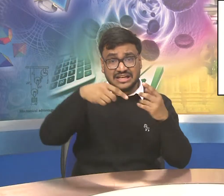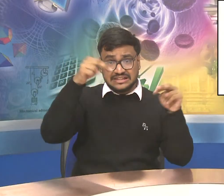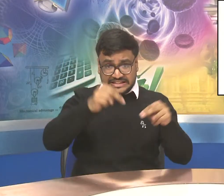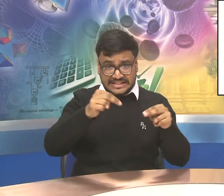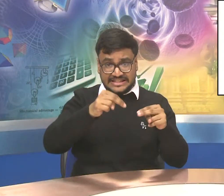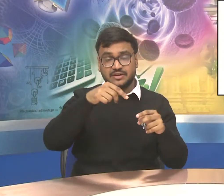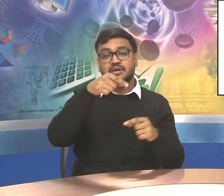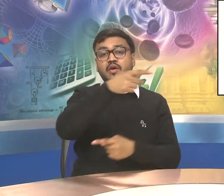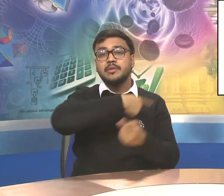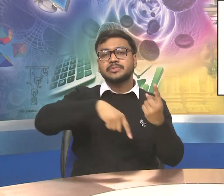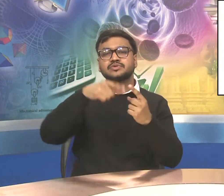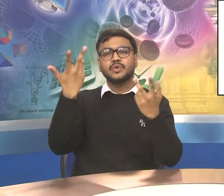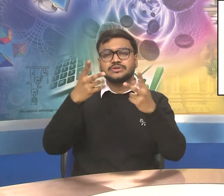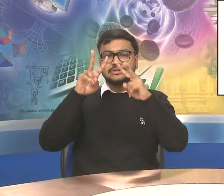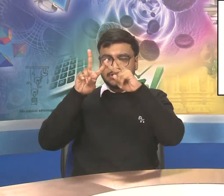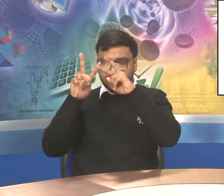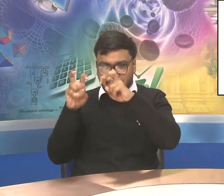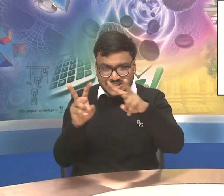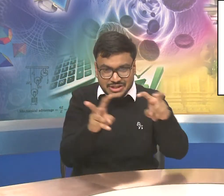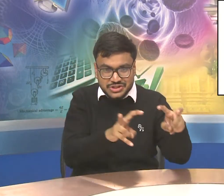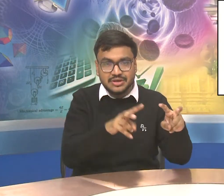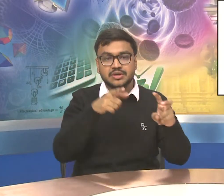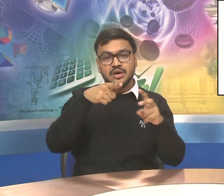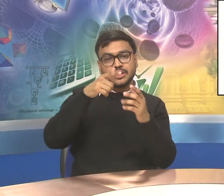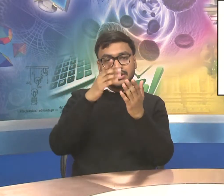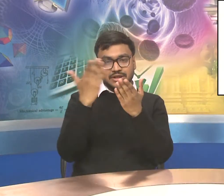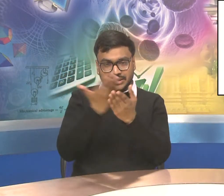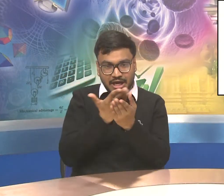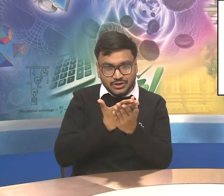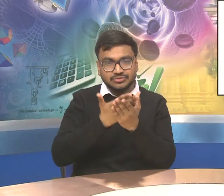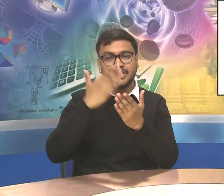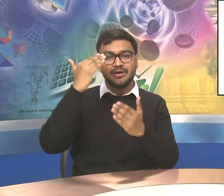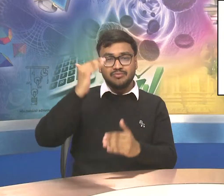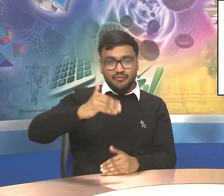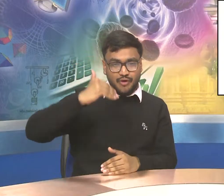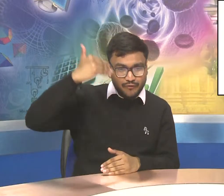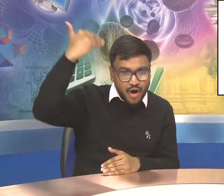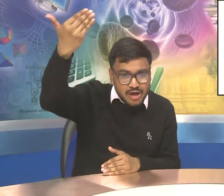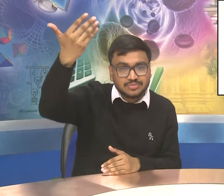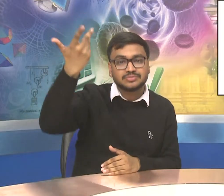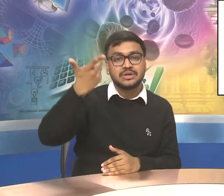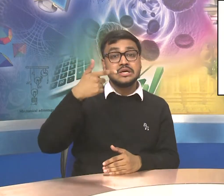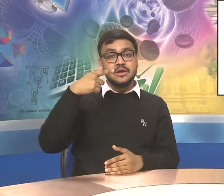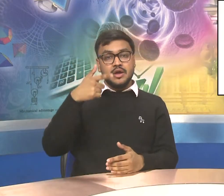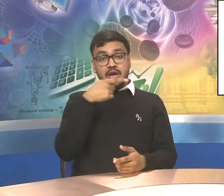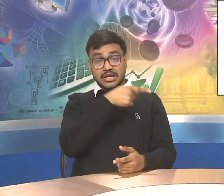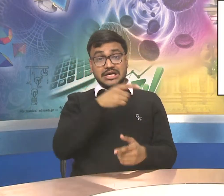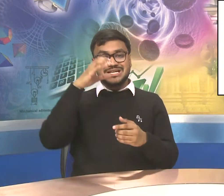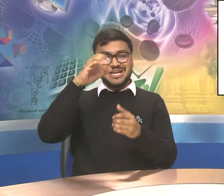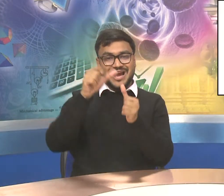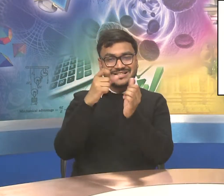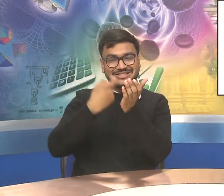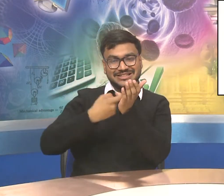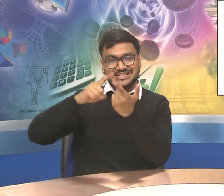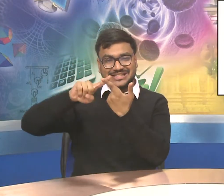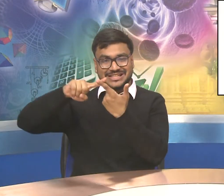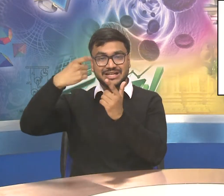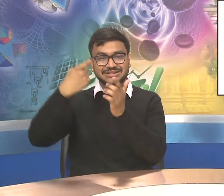People need information for study, research and for pursuing